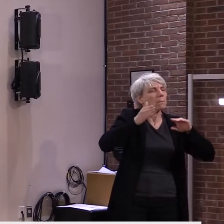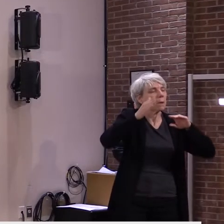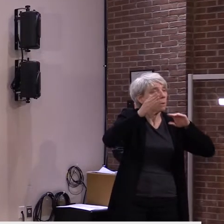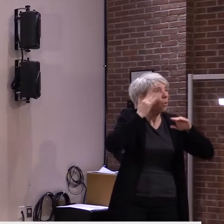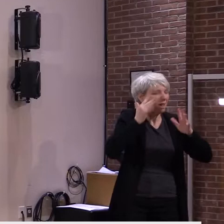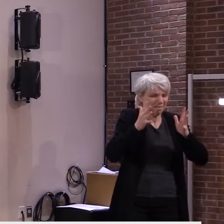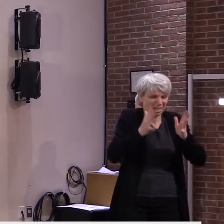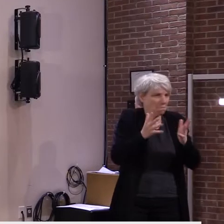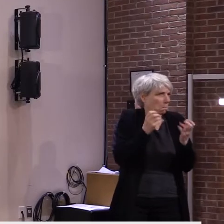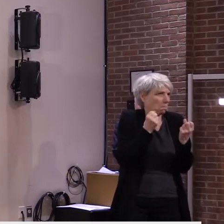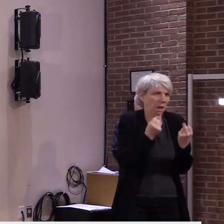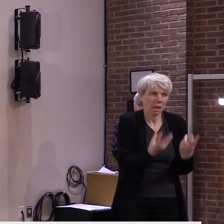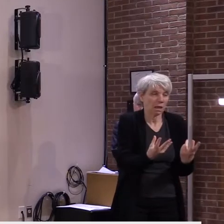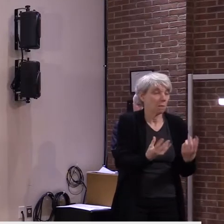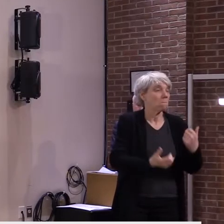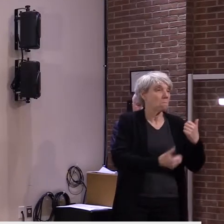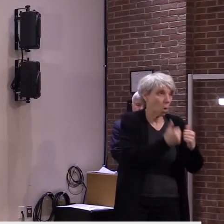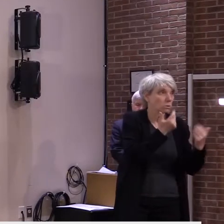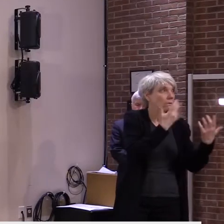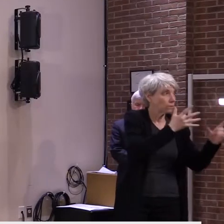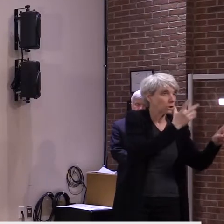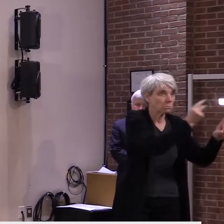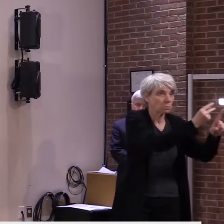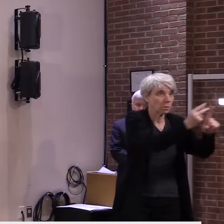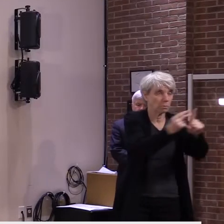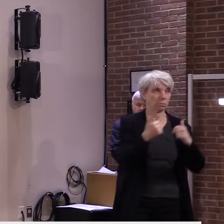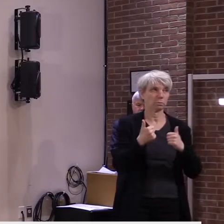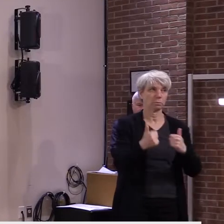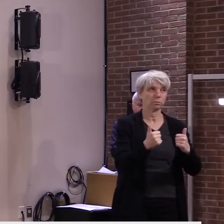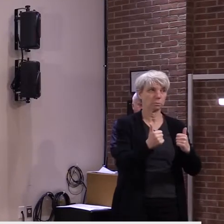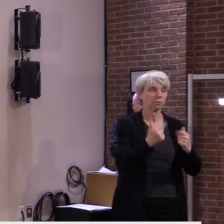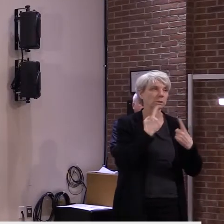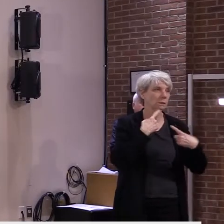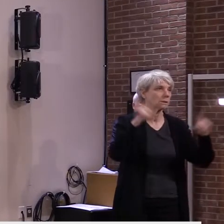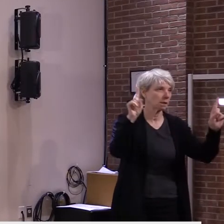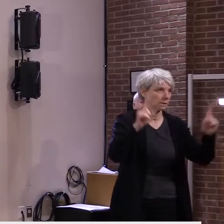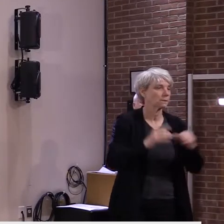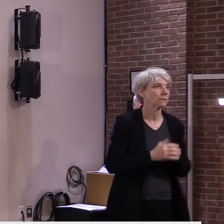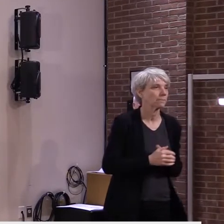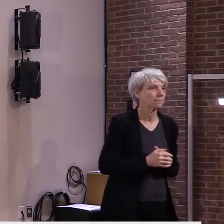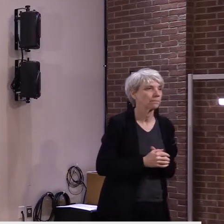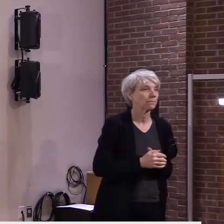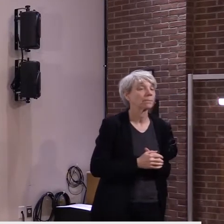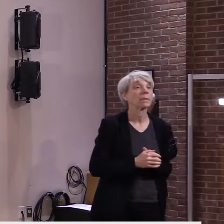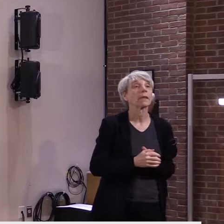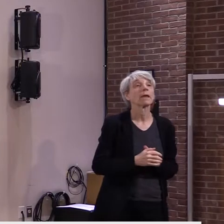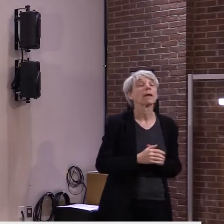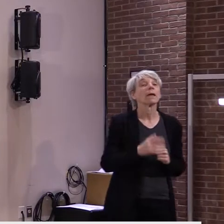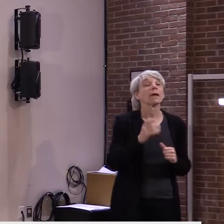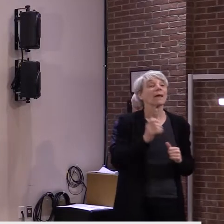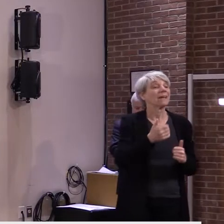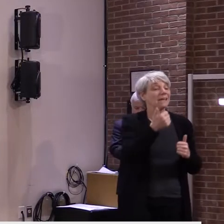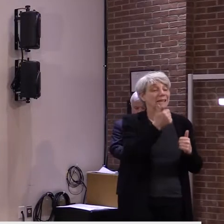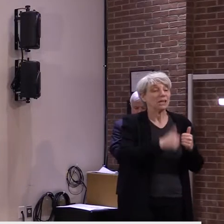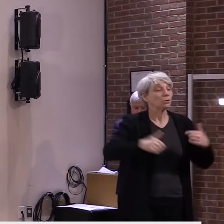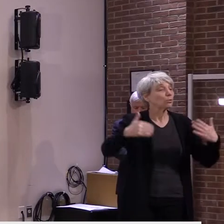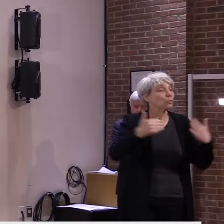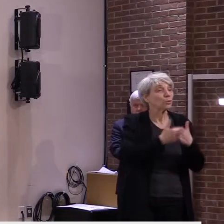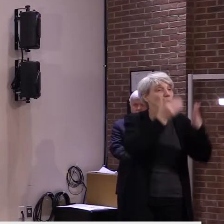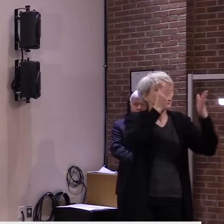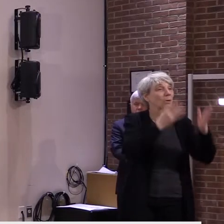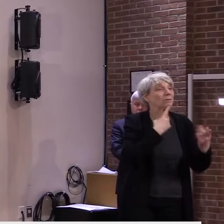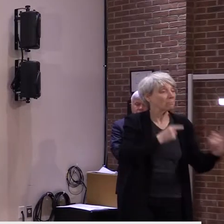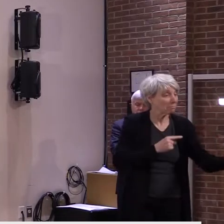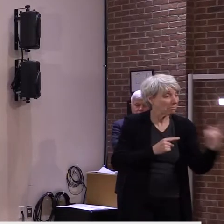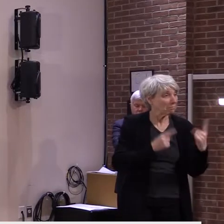relative perception resulting from the successes we've so far achieved. Each and every newly vaccinated person is